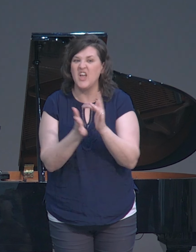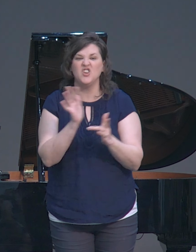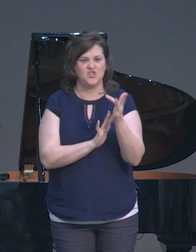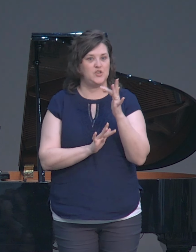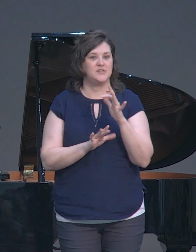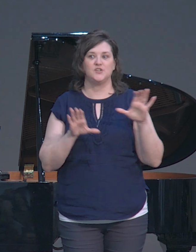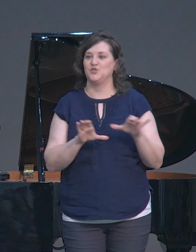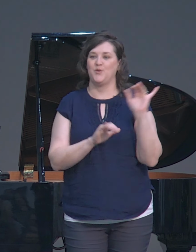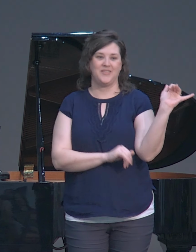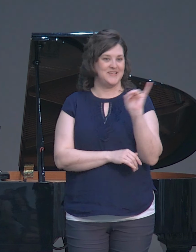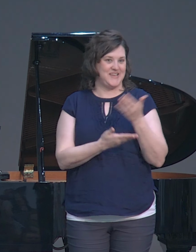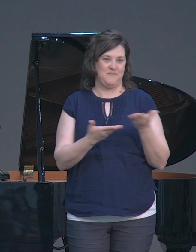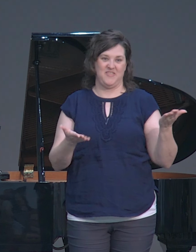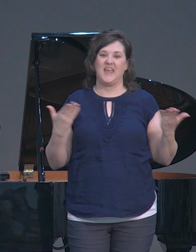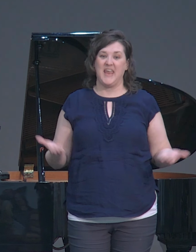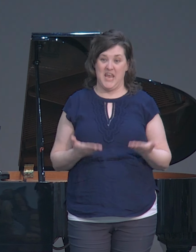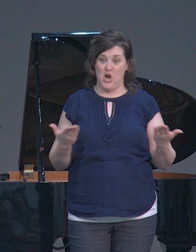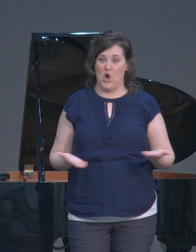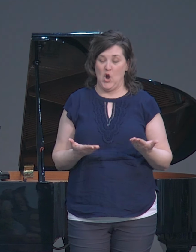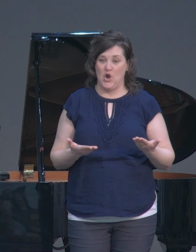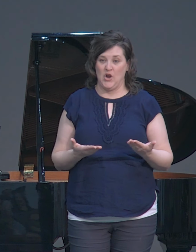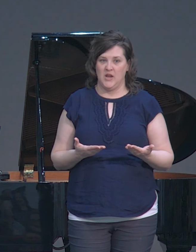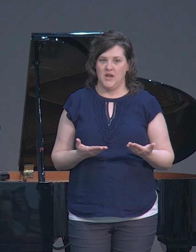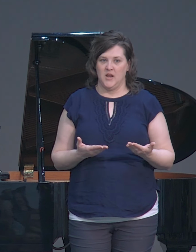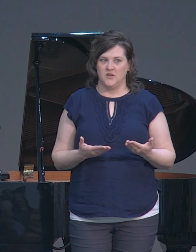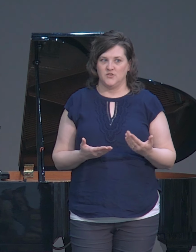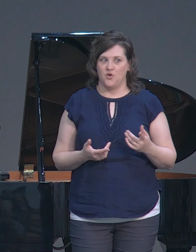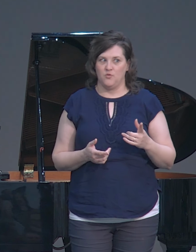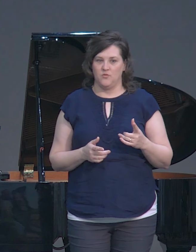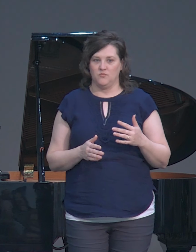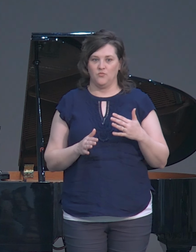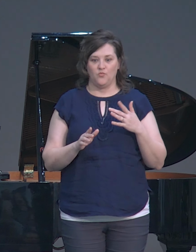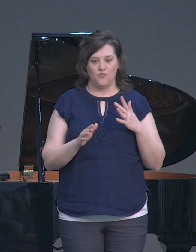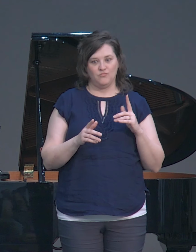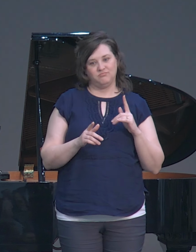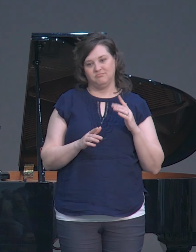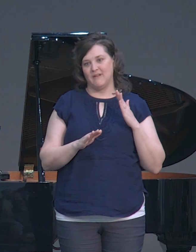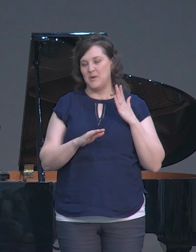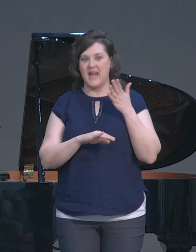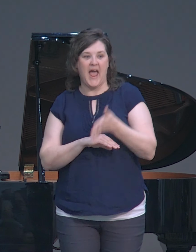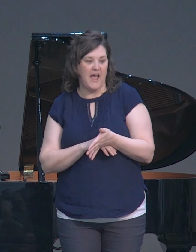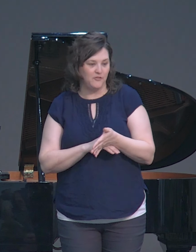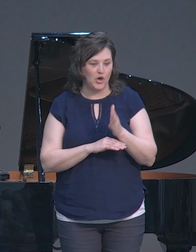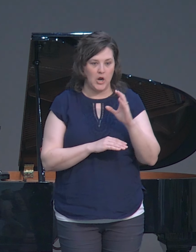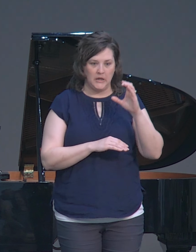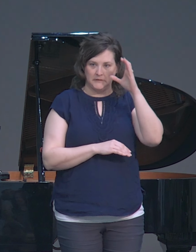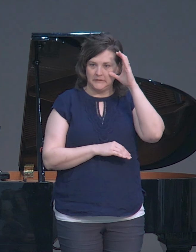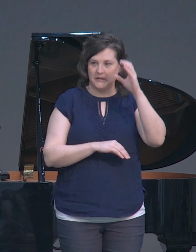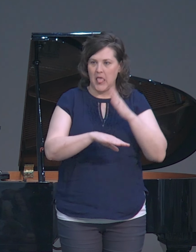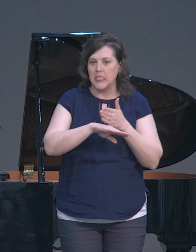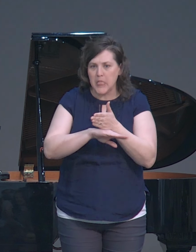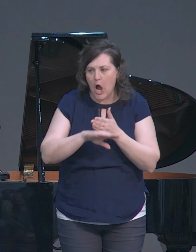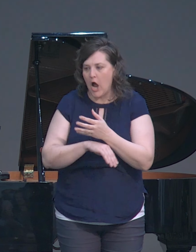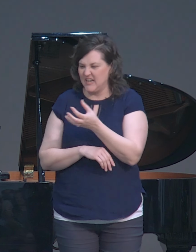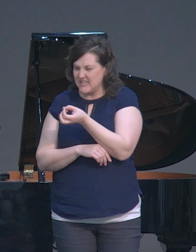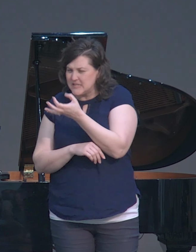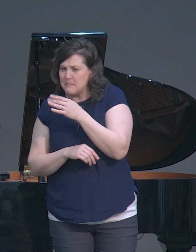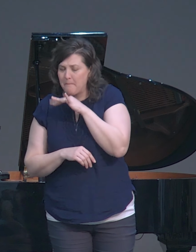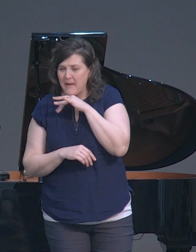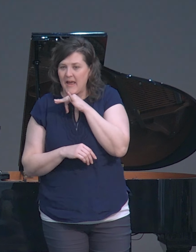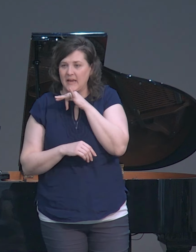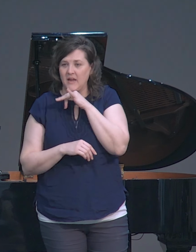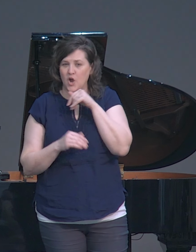same thing here. He comes directly off the heels of talking about timber and a speck, addressing the sin of your brother. And so